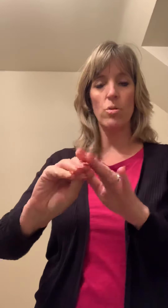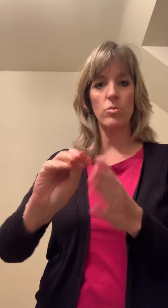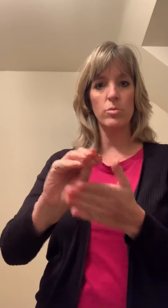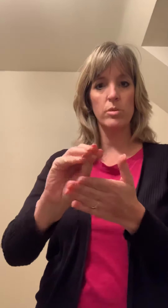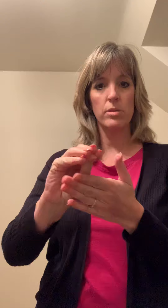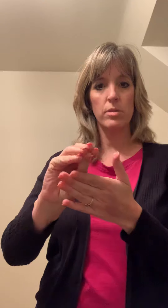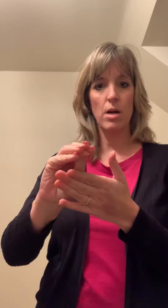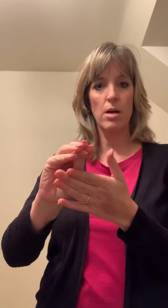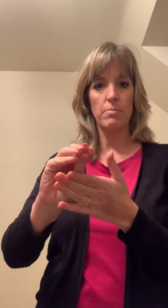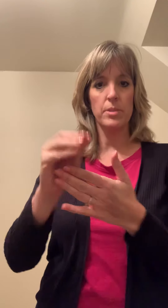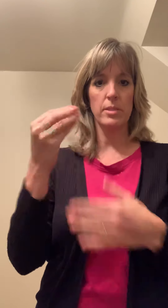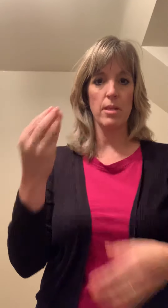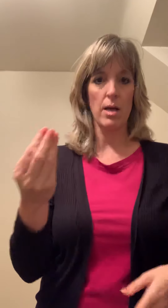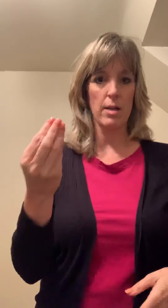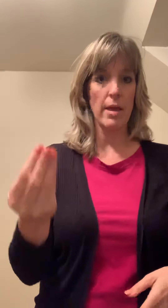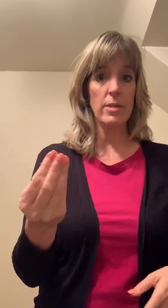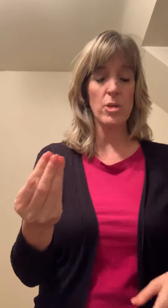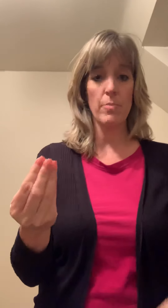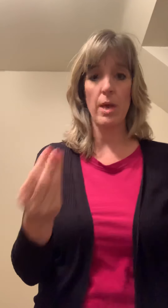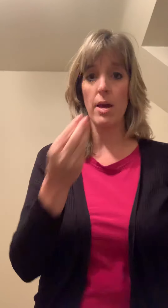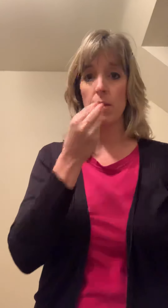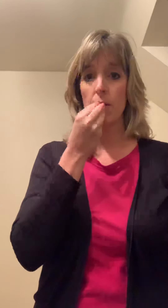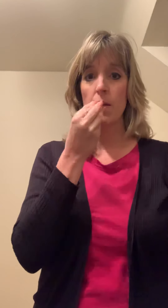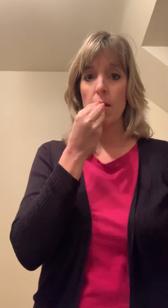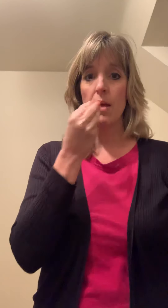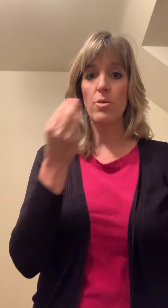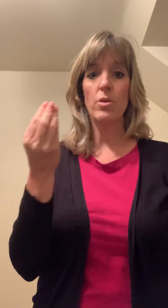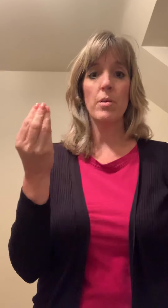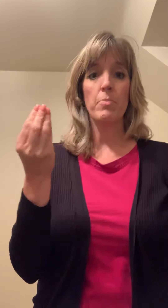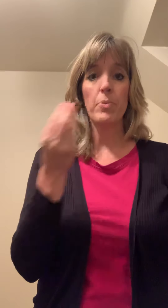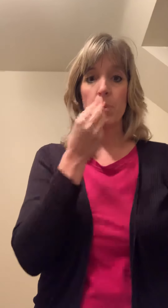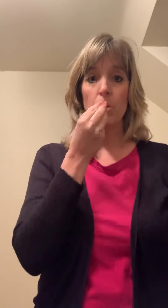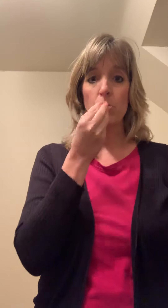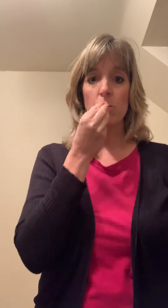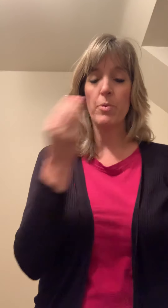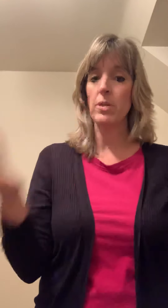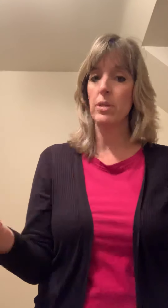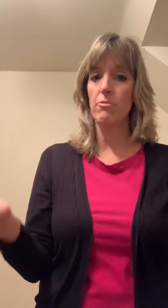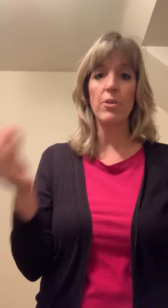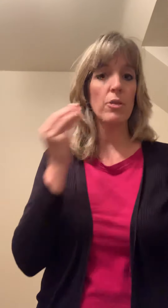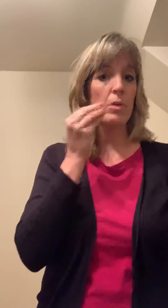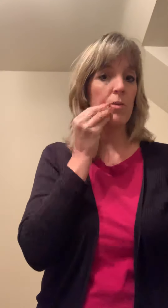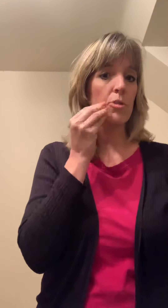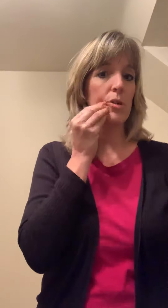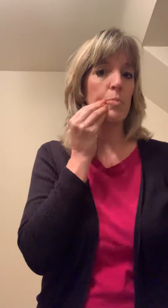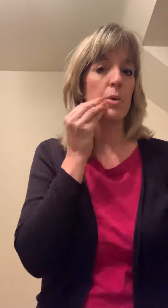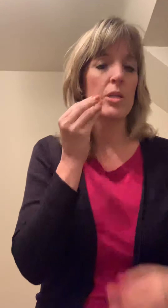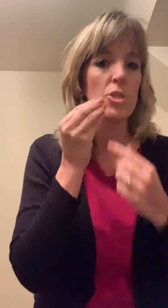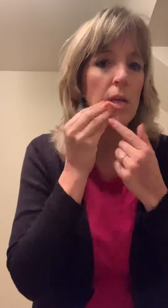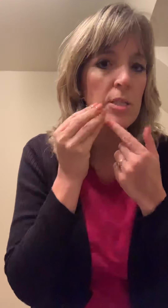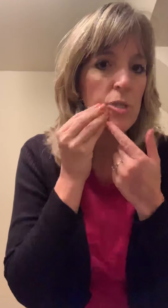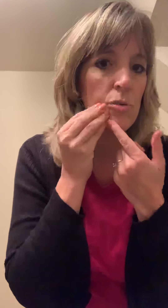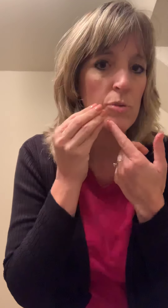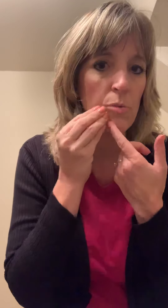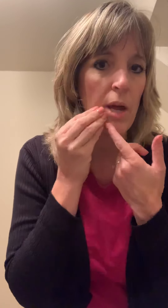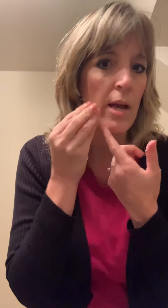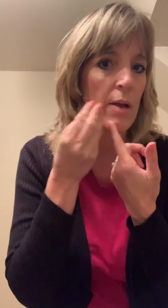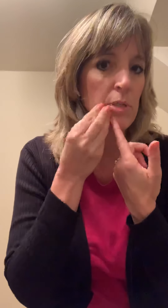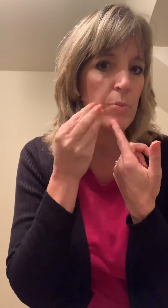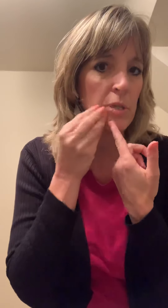O hand shape again, and you just put it in front of your mouth, or you can put it just to the right. I always put it